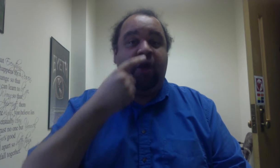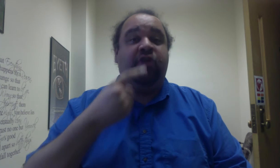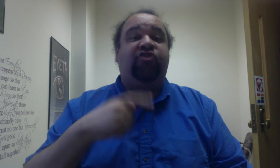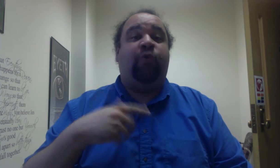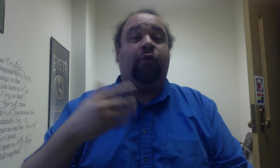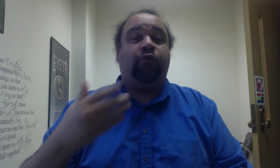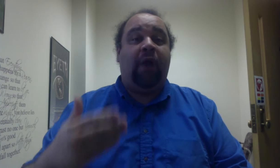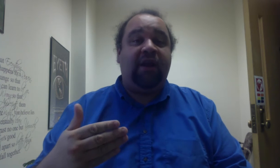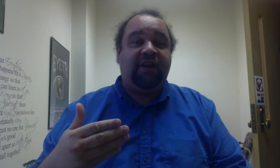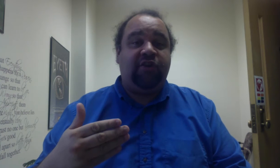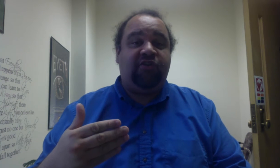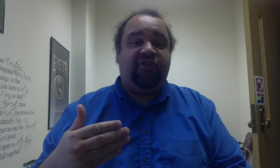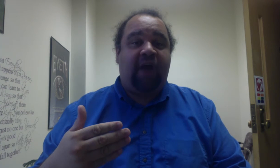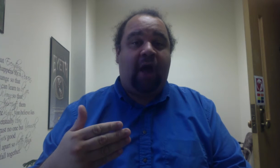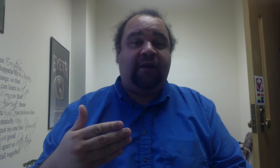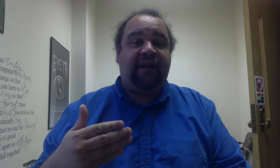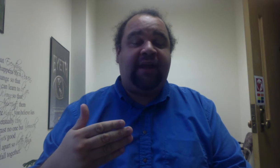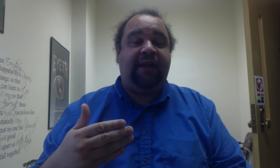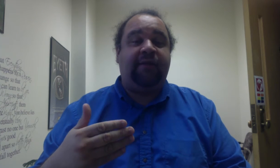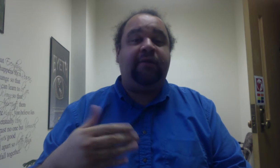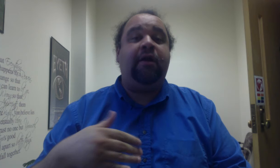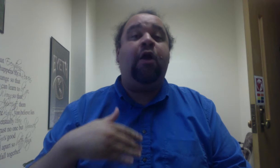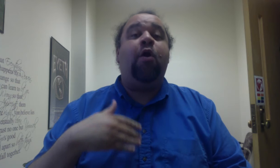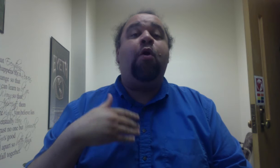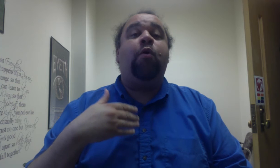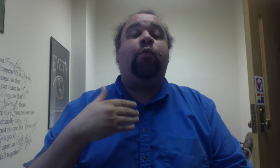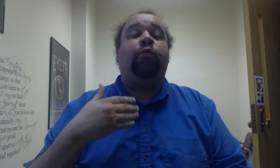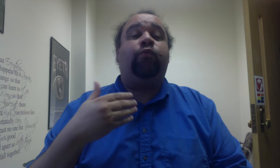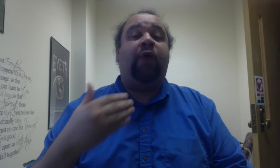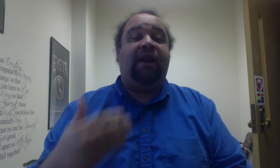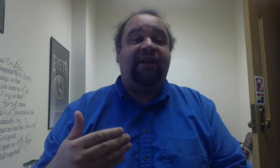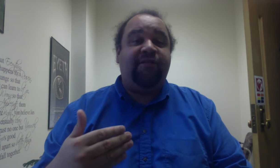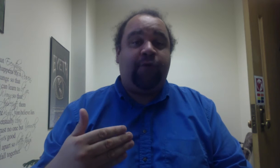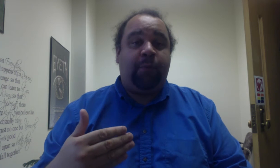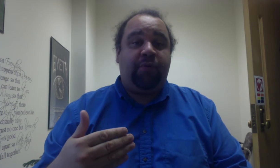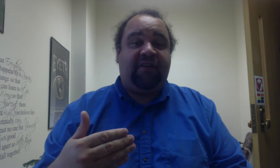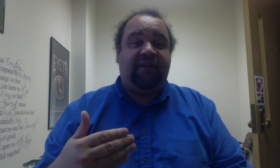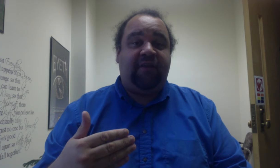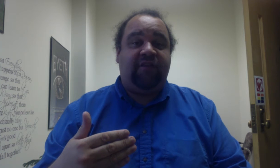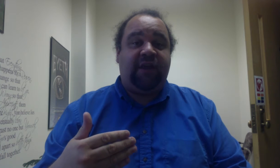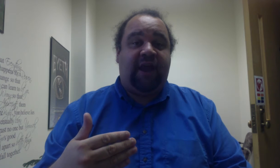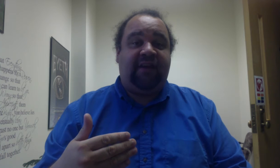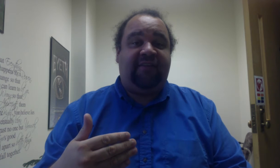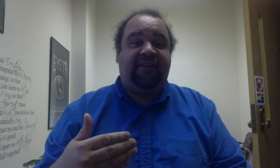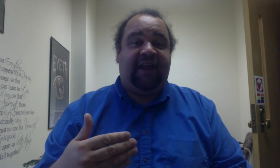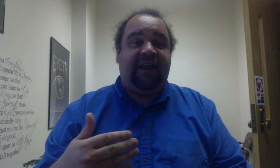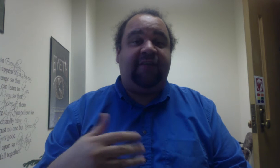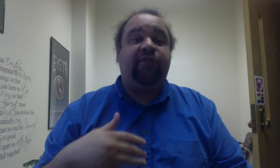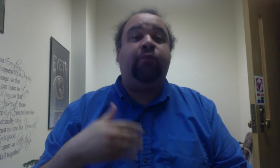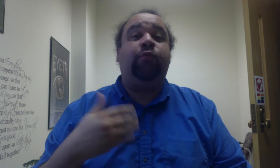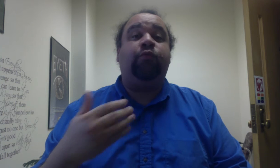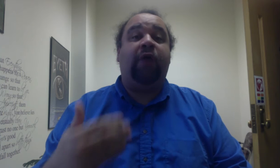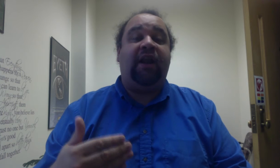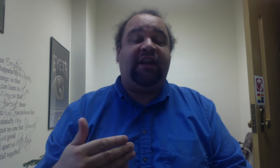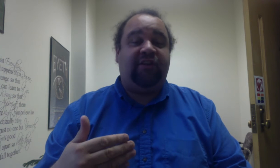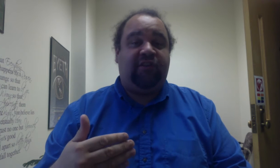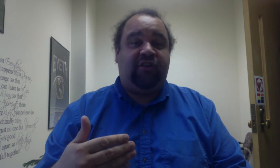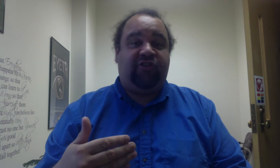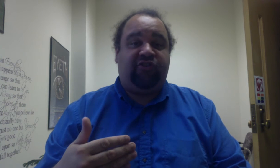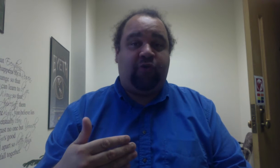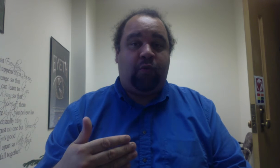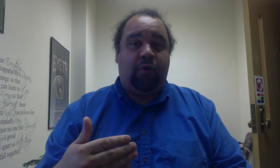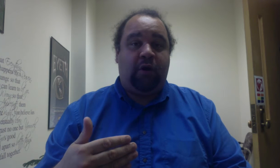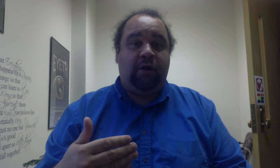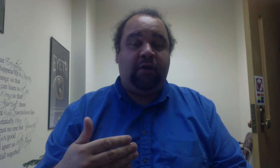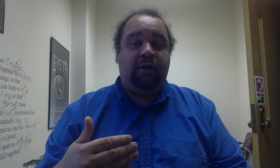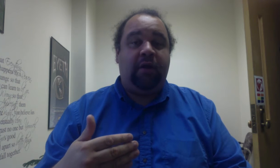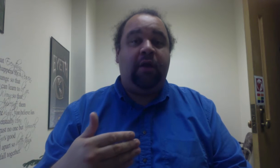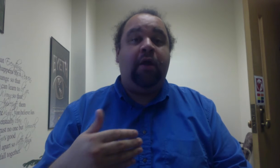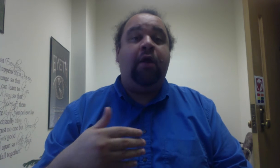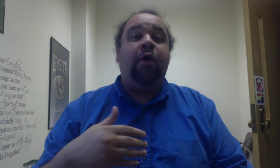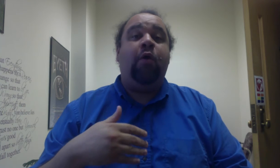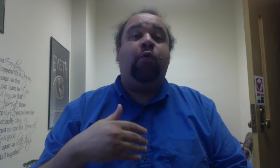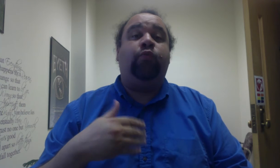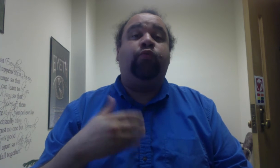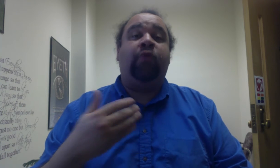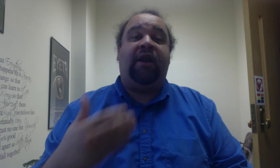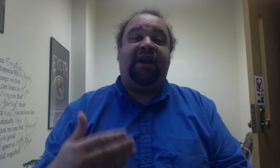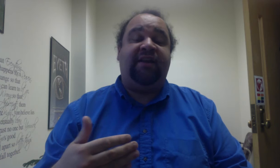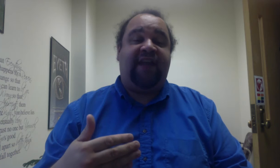So a run in your stocking, running for President of the United States, running to the store, running down